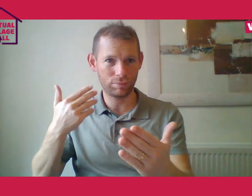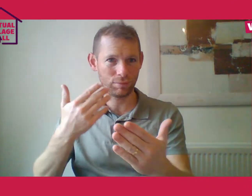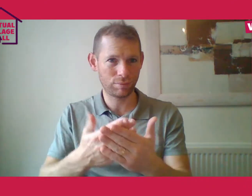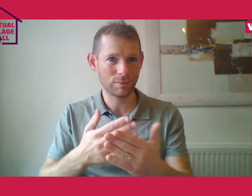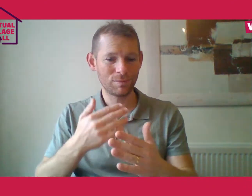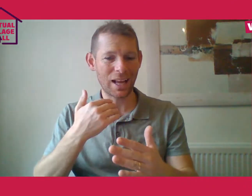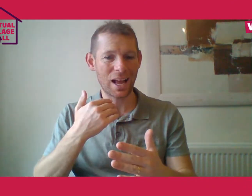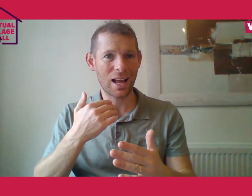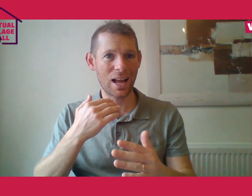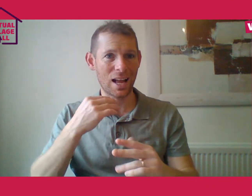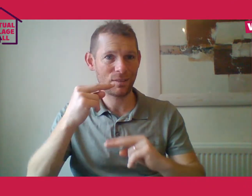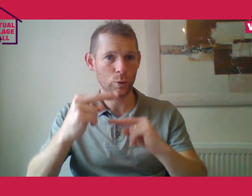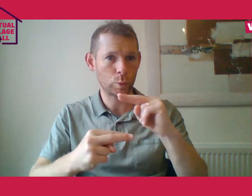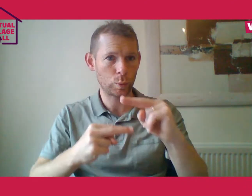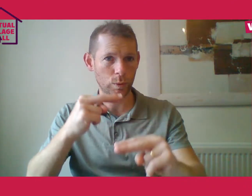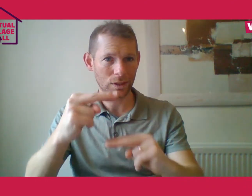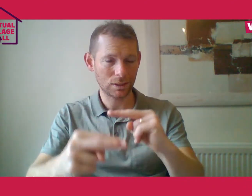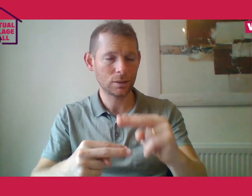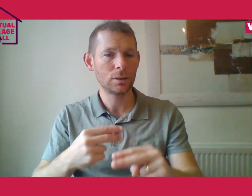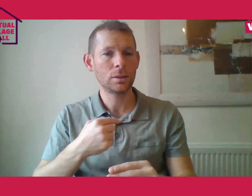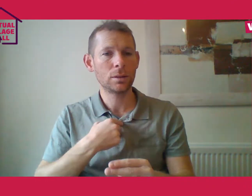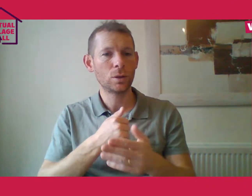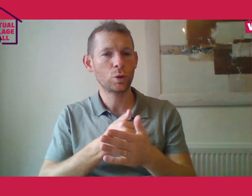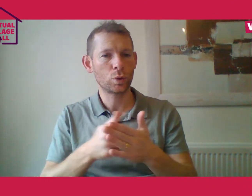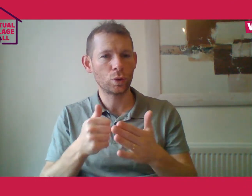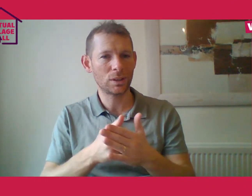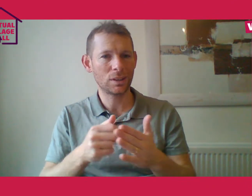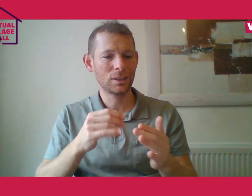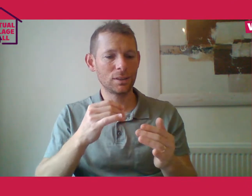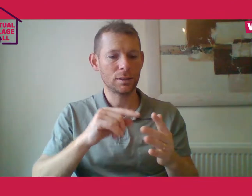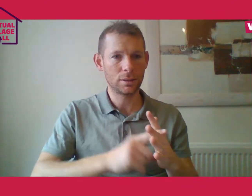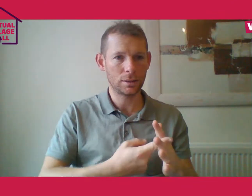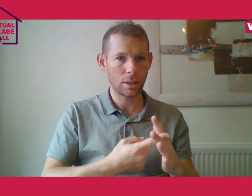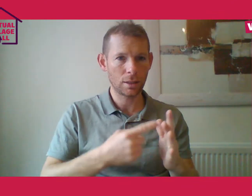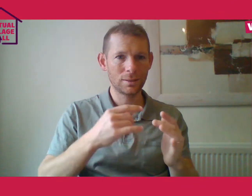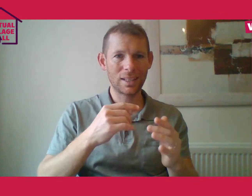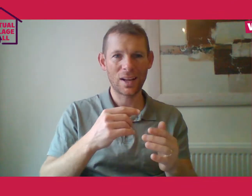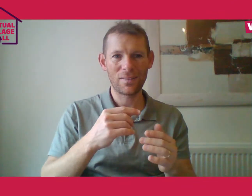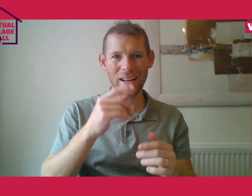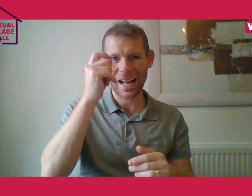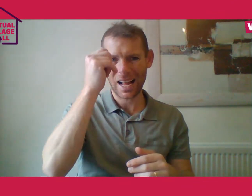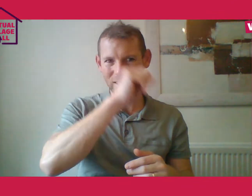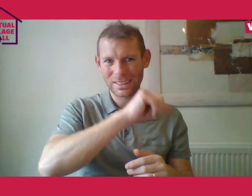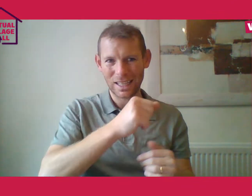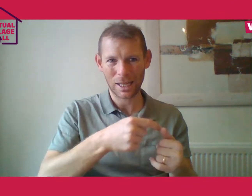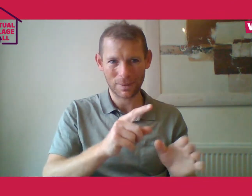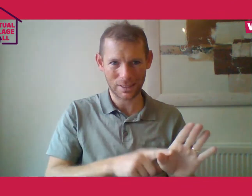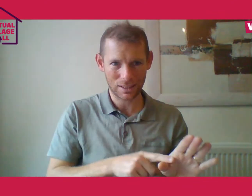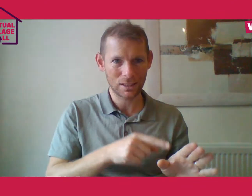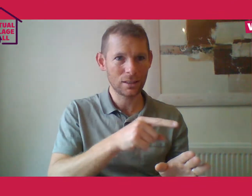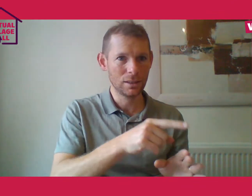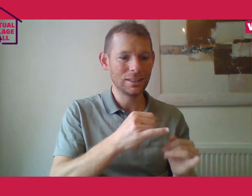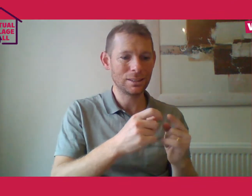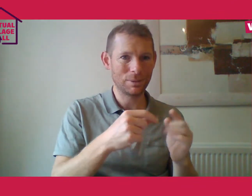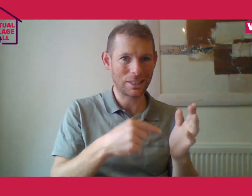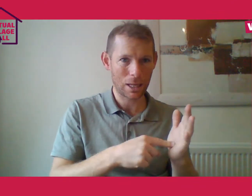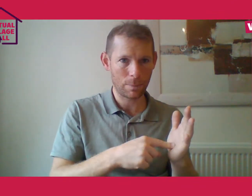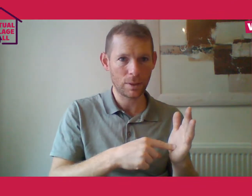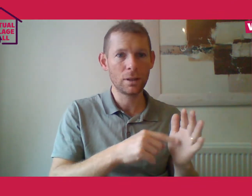since around COVID time. And we have been on the platform for